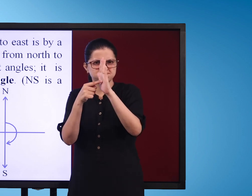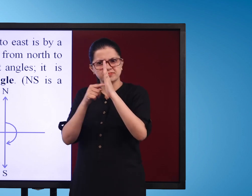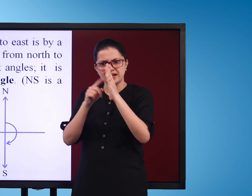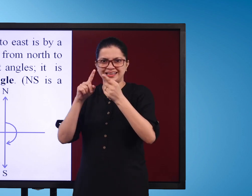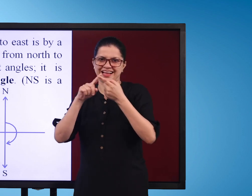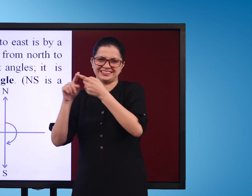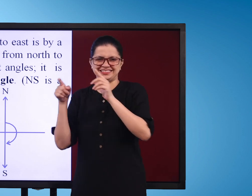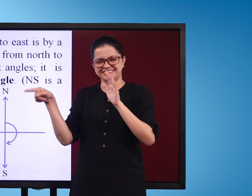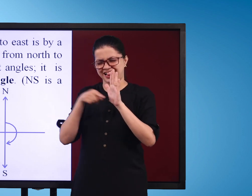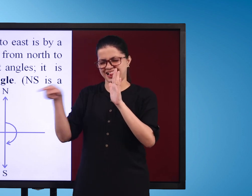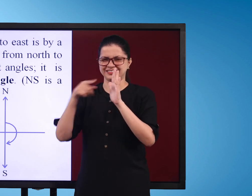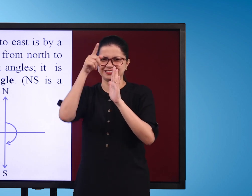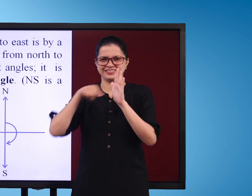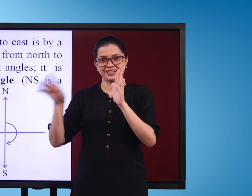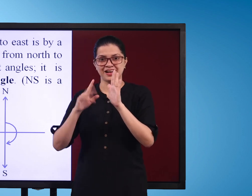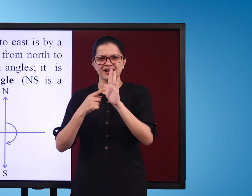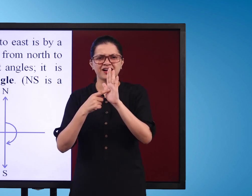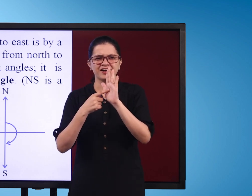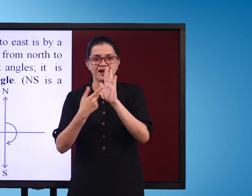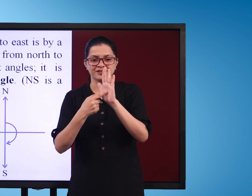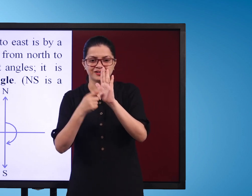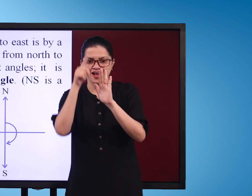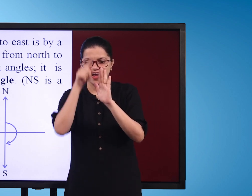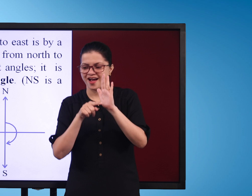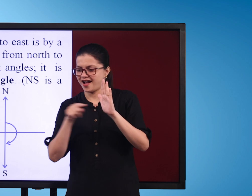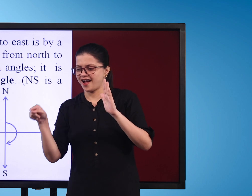The turn from north to south is by 2 right angles.